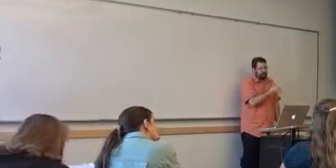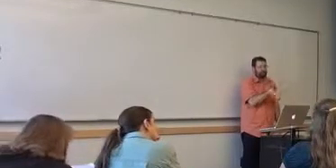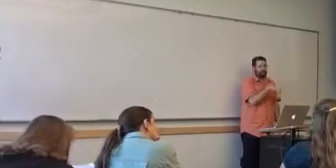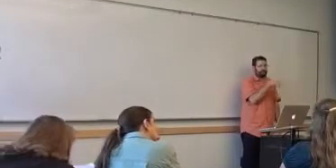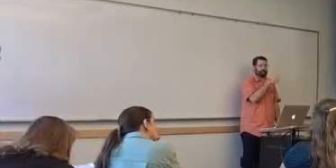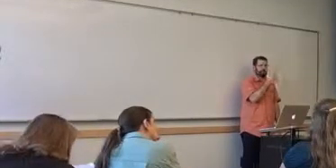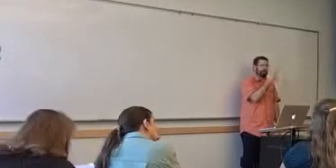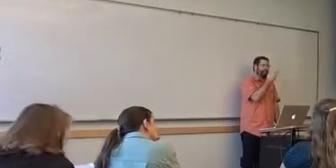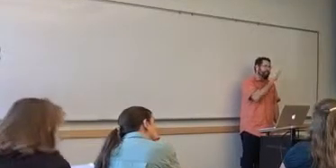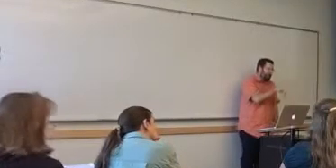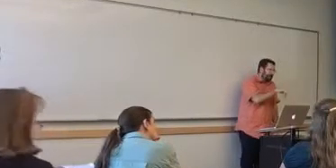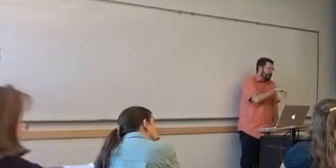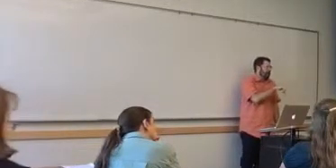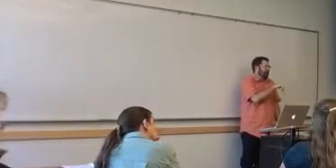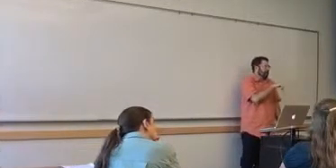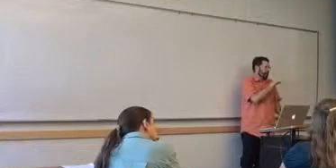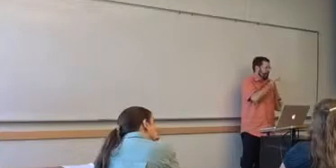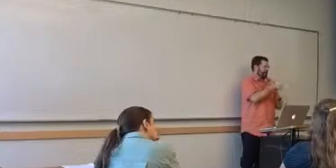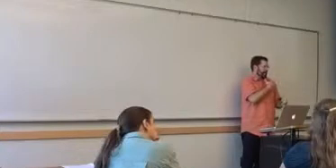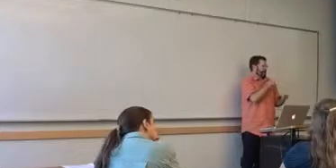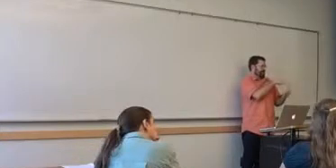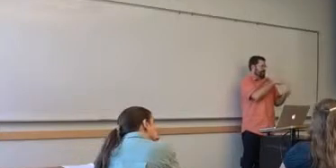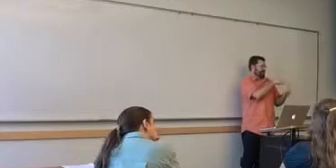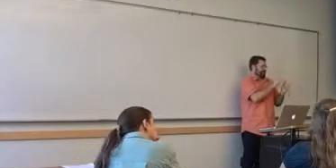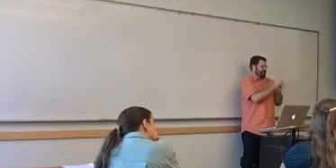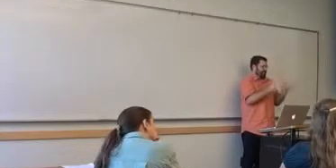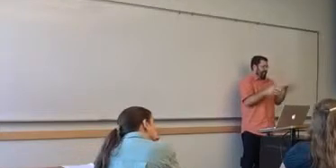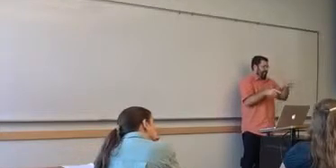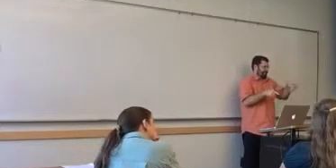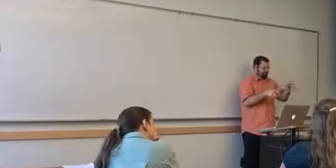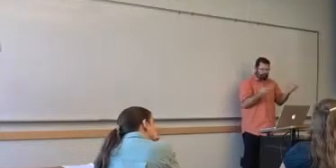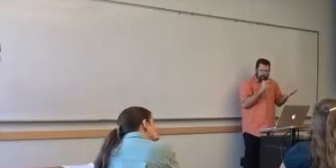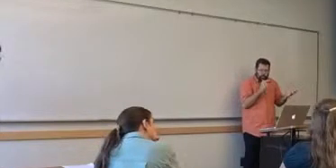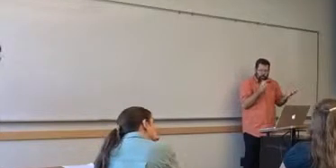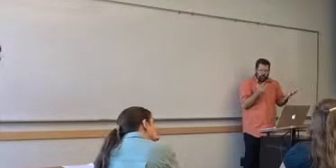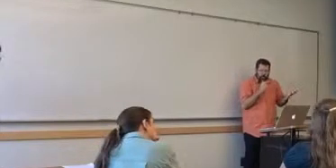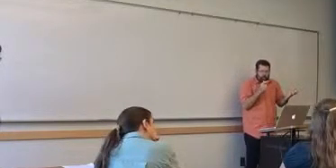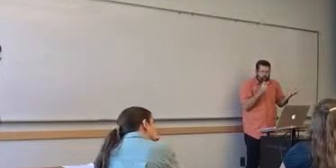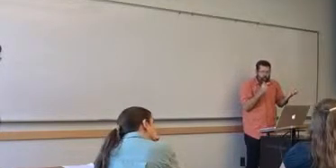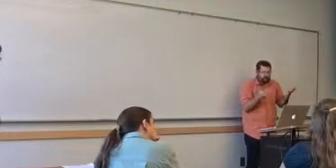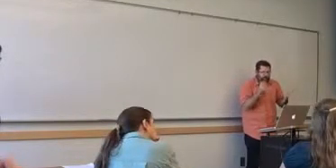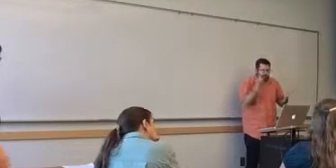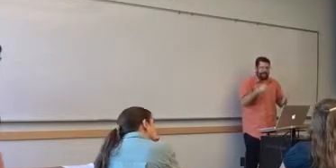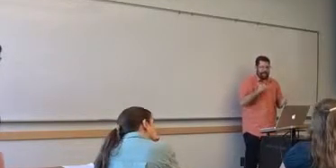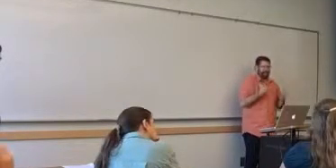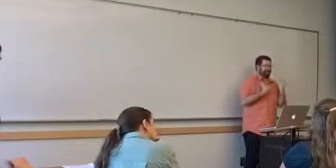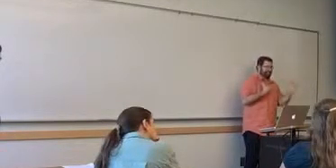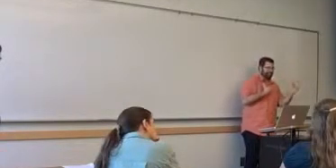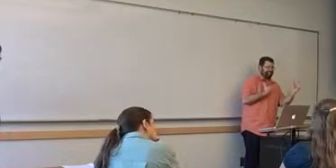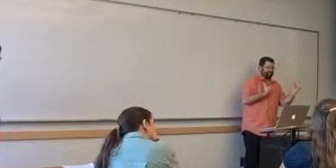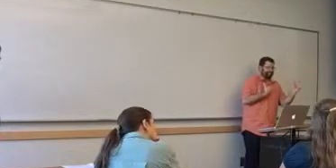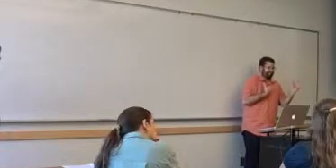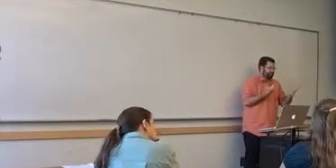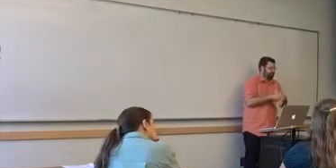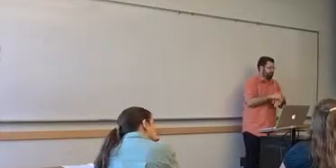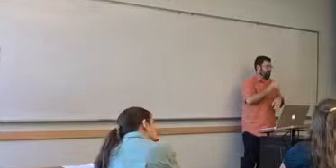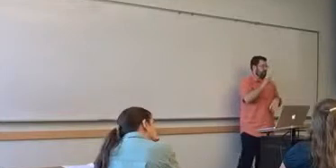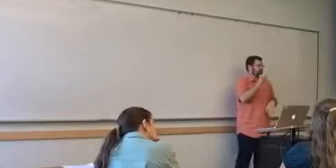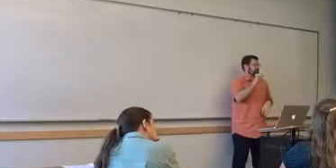very emphasize very much on the he, she, they, you know, and it doesn't make sense without those. You don't know who you're talking about. You must include that